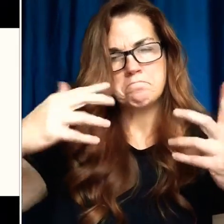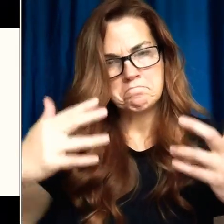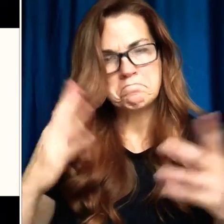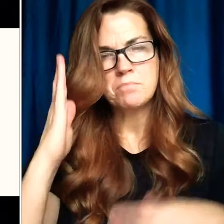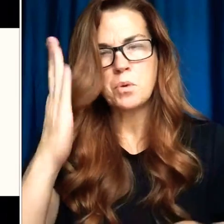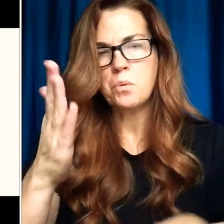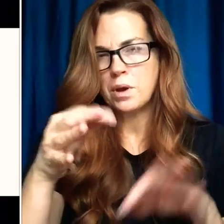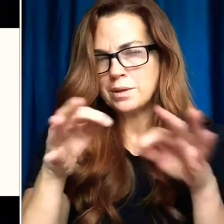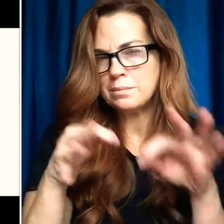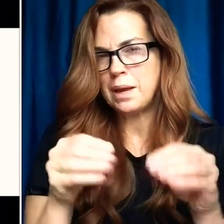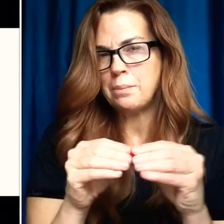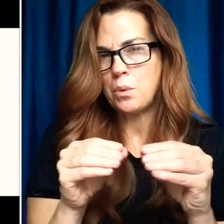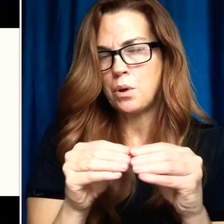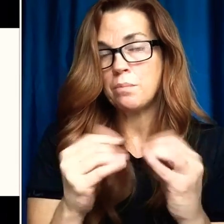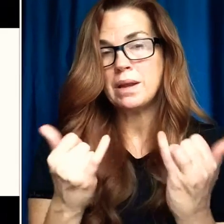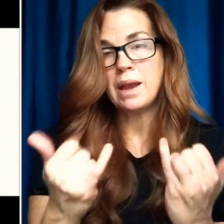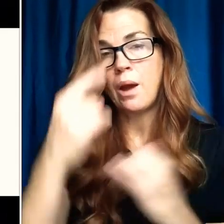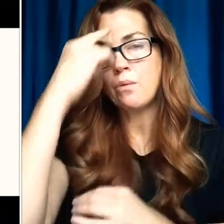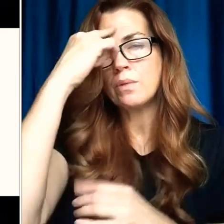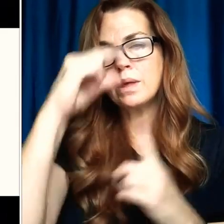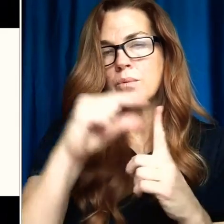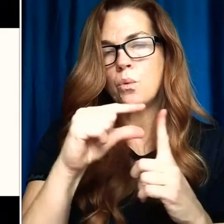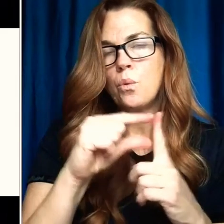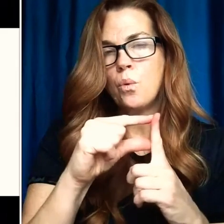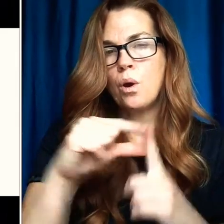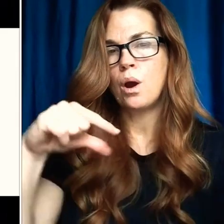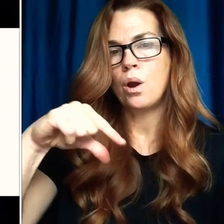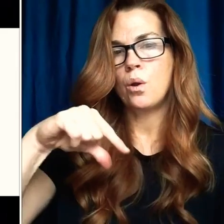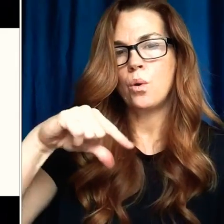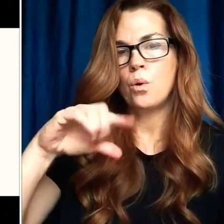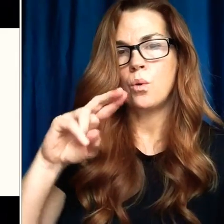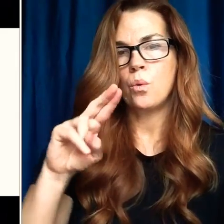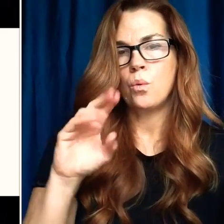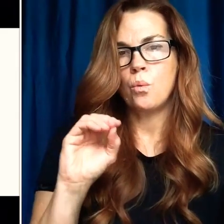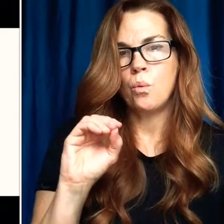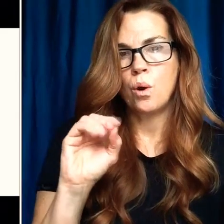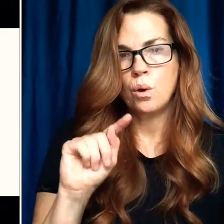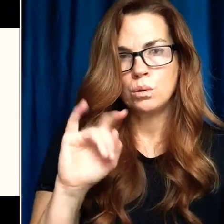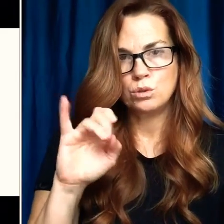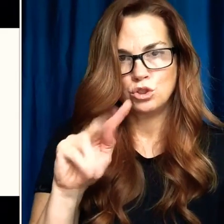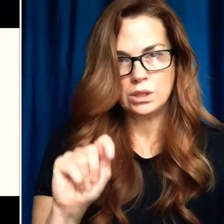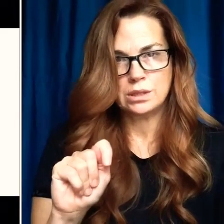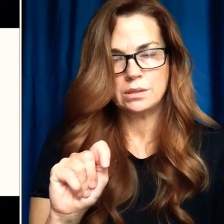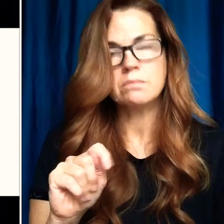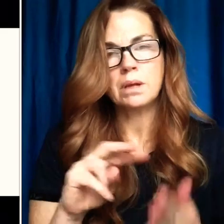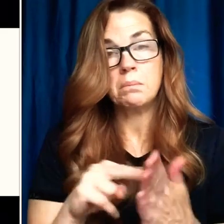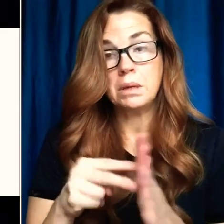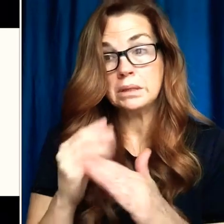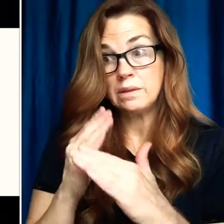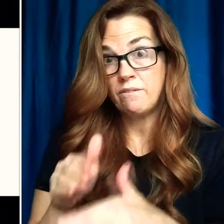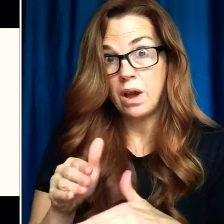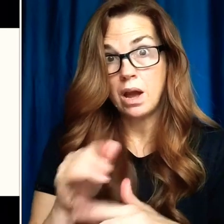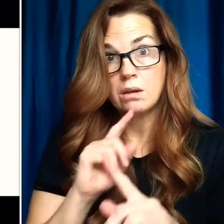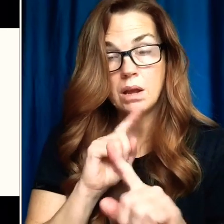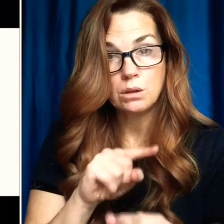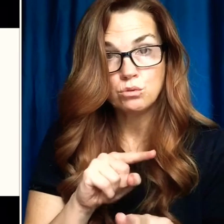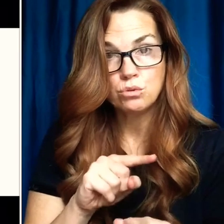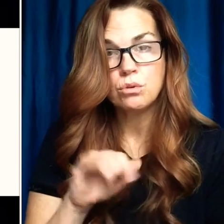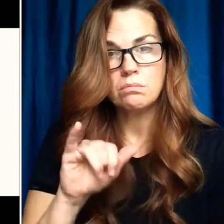Rational numbers is the set of numbers which can be expressed by the quotient of two integers. In other words, any value